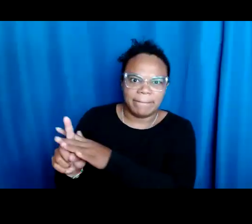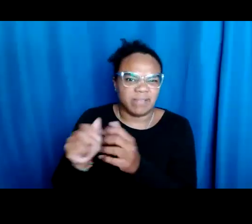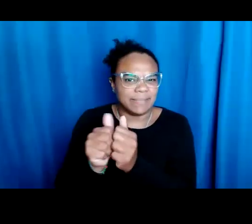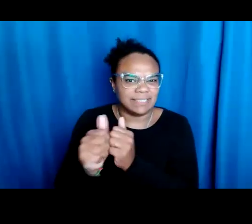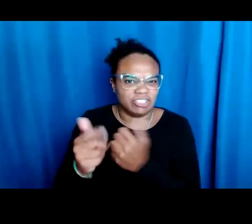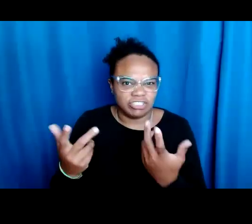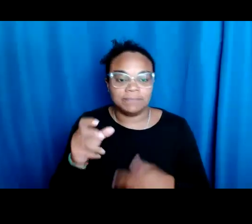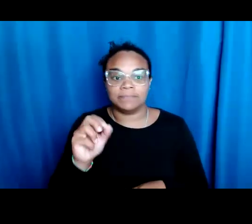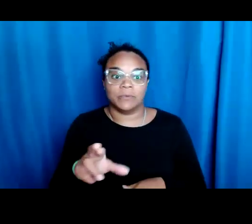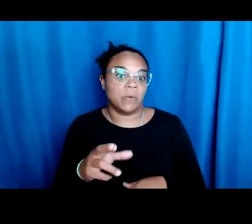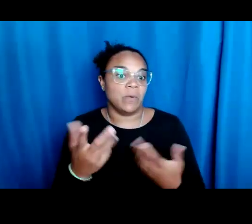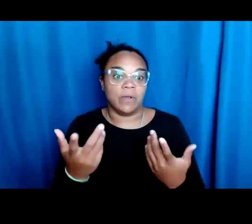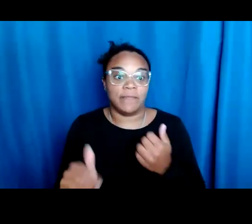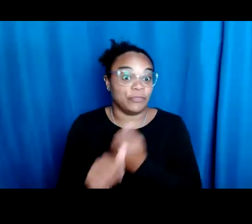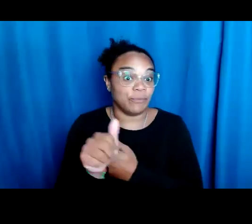So there's going to be,